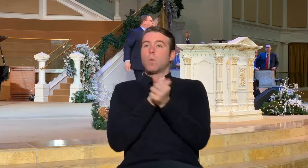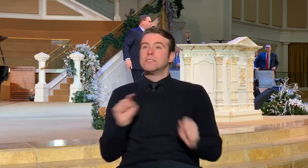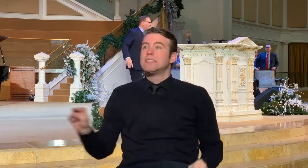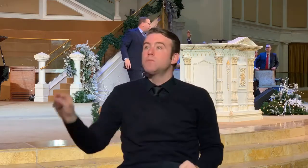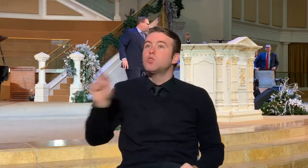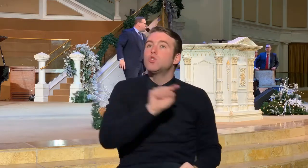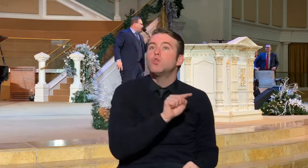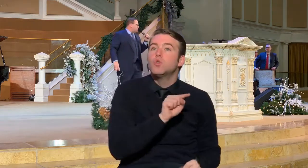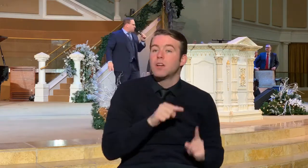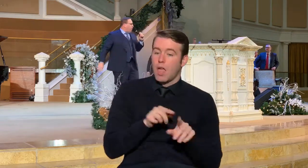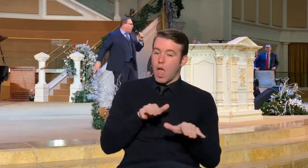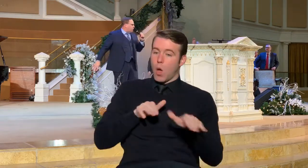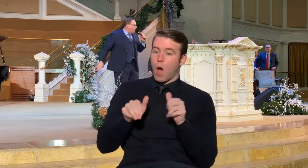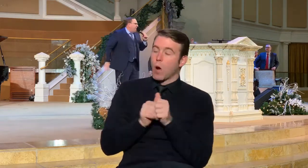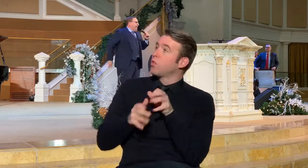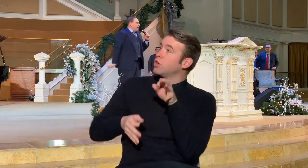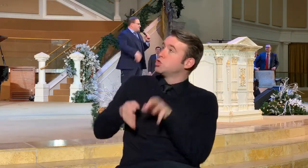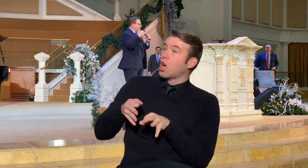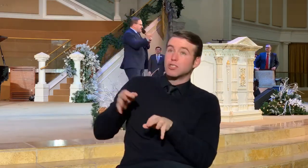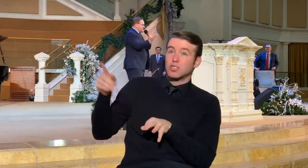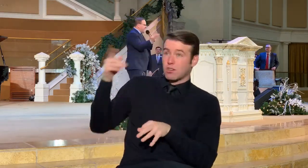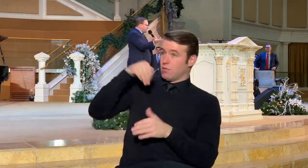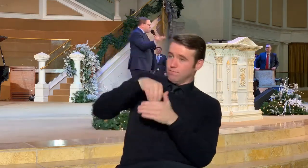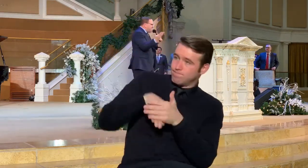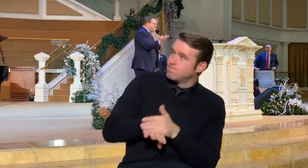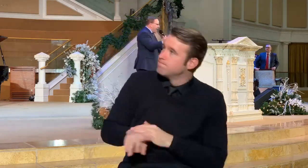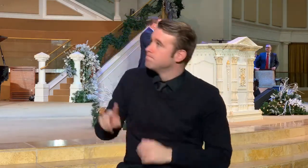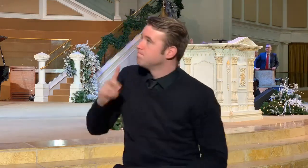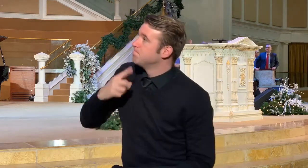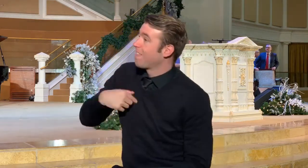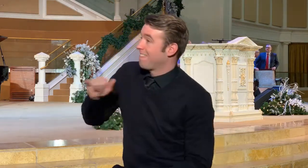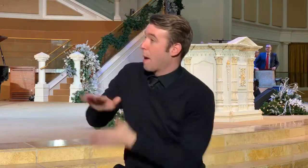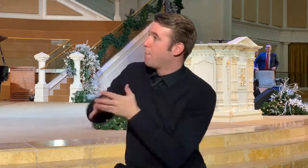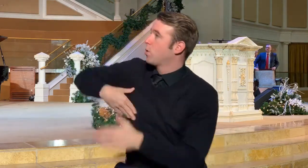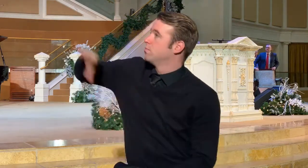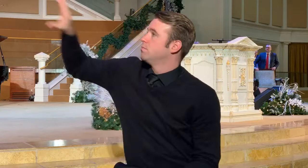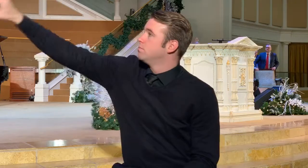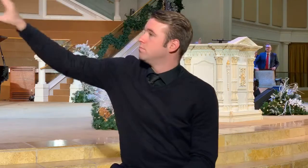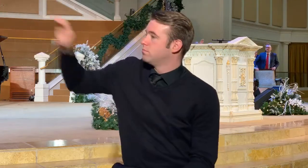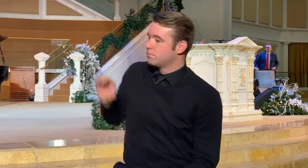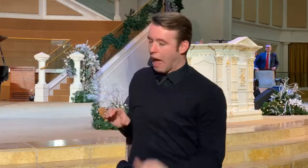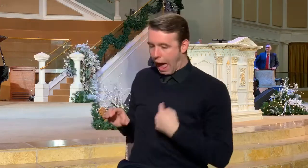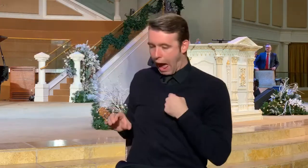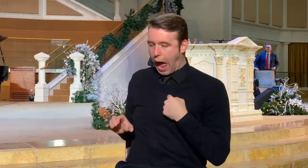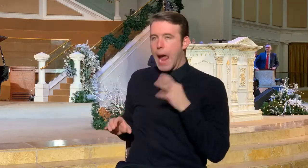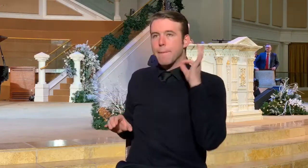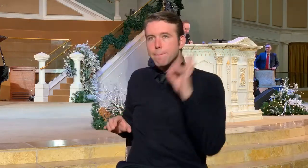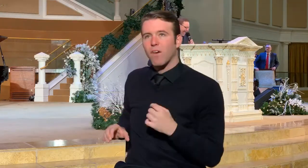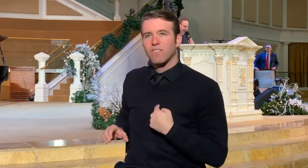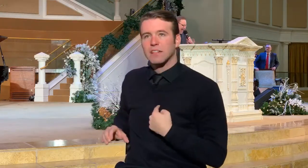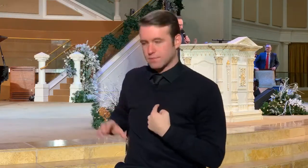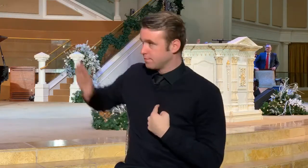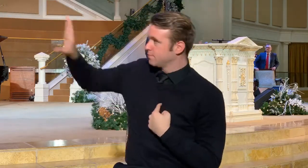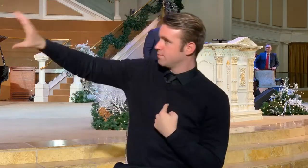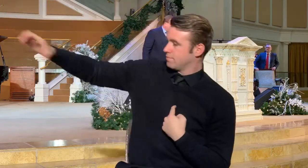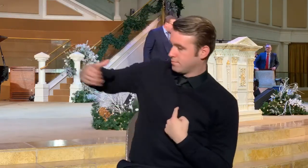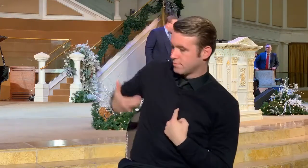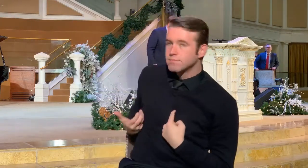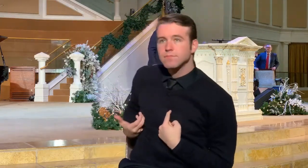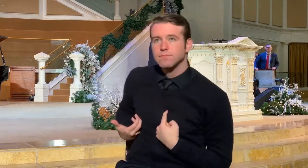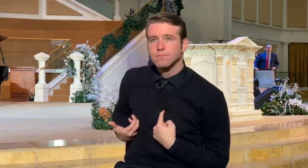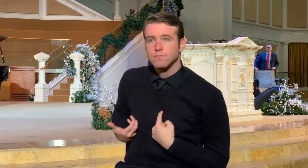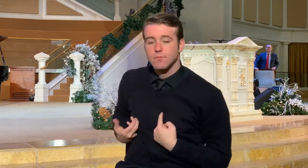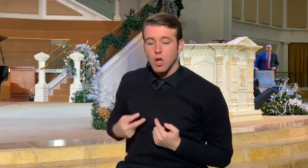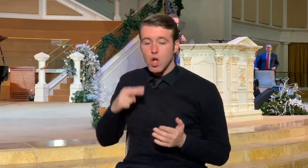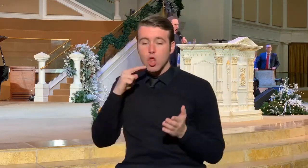He walked in the judgment's courtroom. He said, "Give me that book. I'm the perfect one to do this." And look at verse